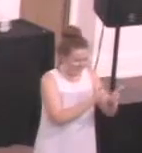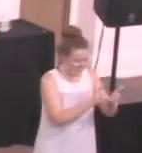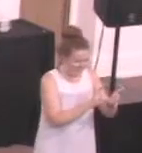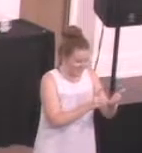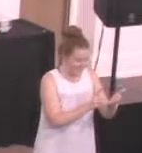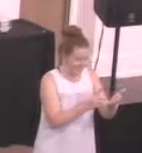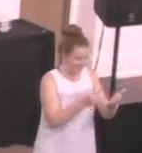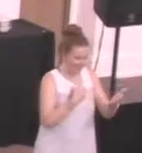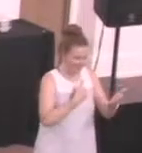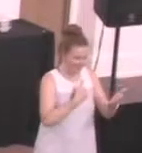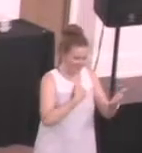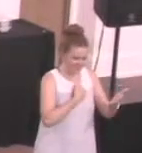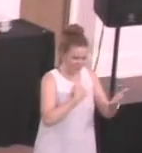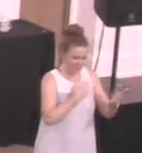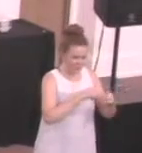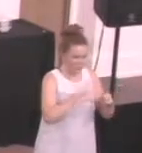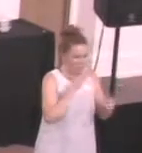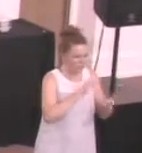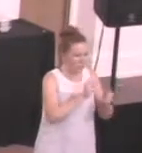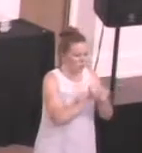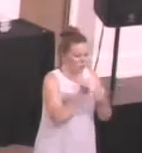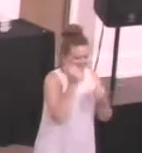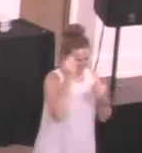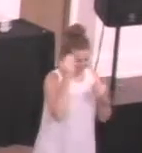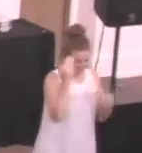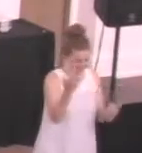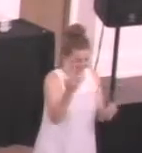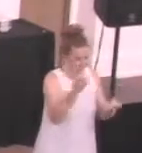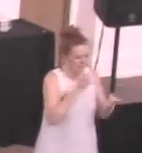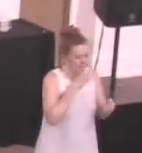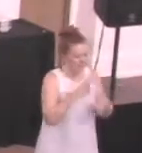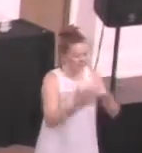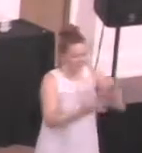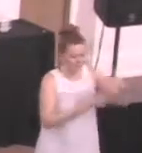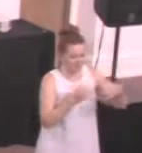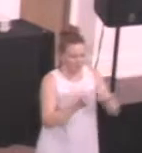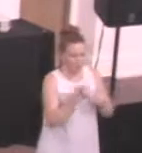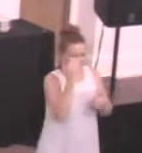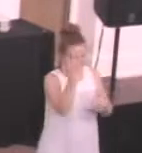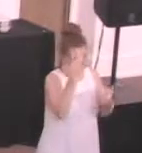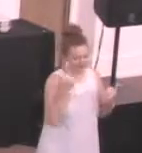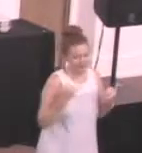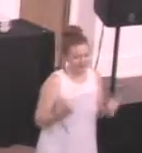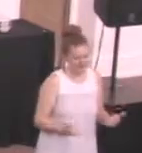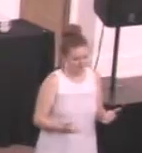in heaven. And he wants you to be in fellowship with him now.